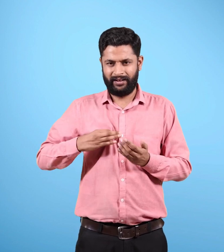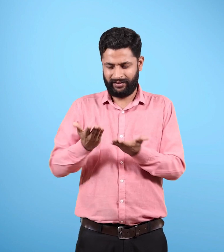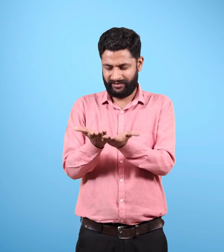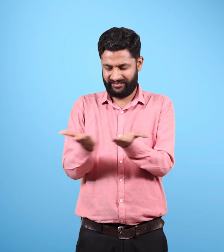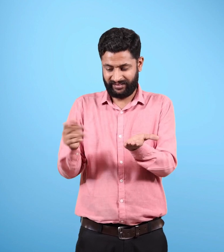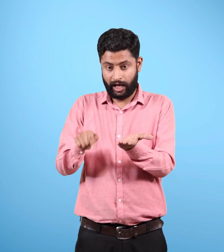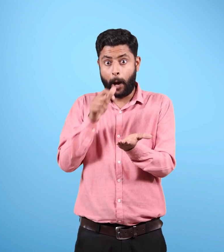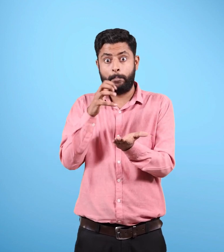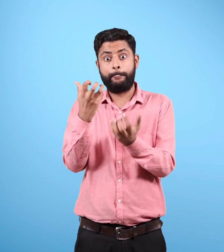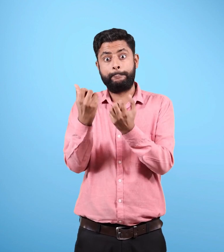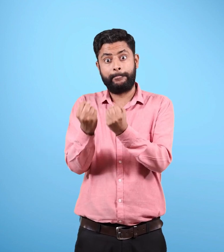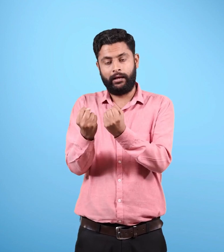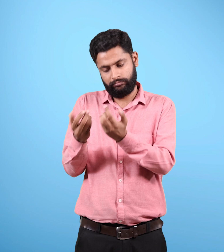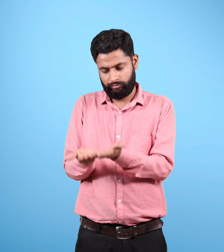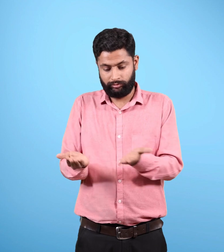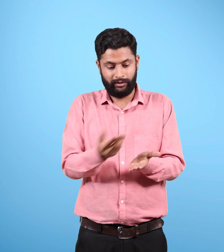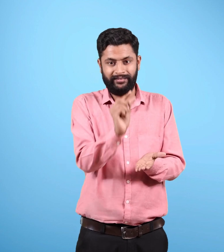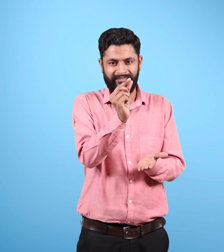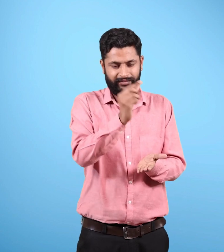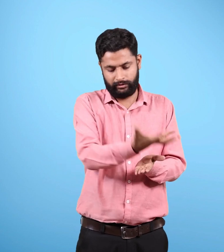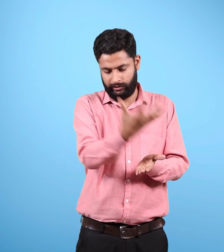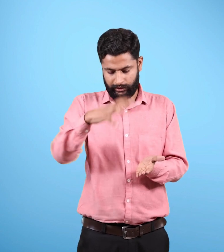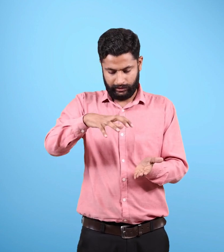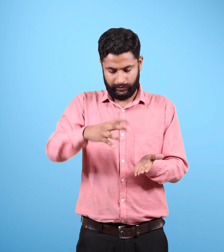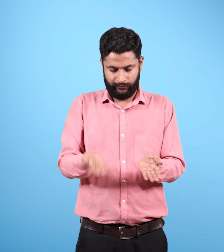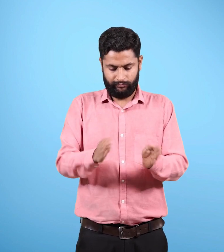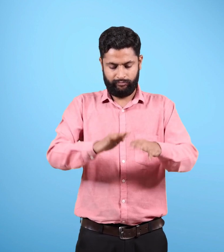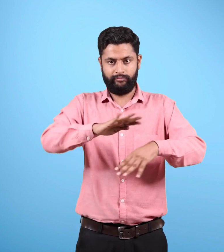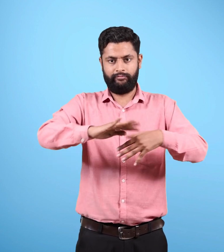Wrap them with a piece of wet cloth and set aside.